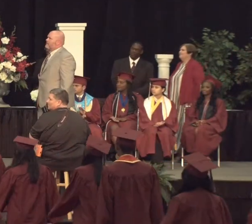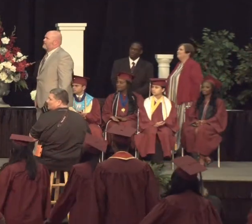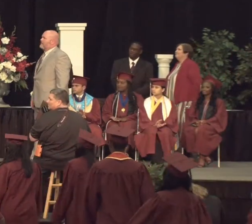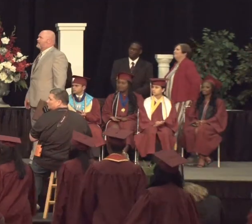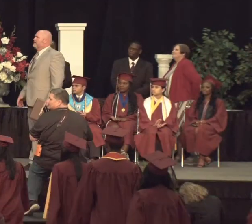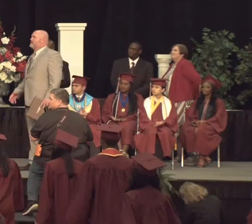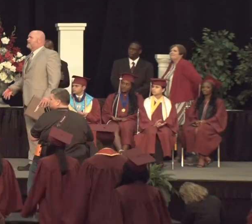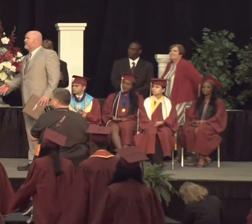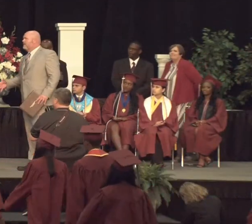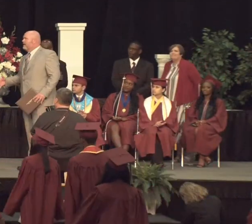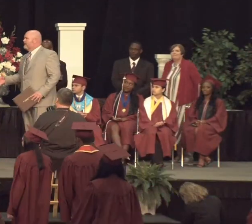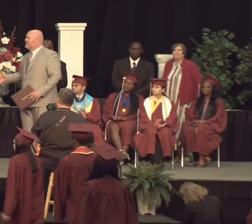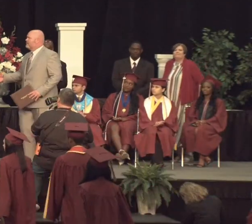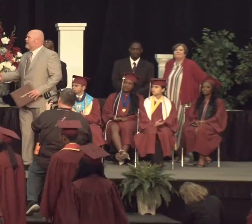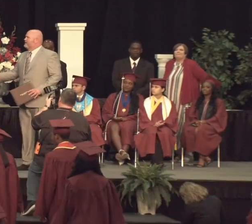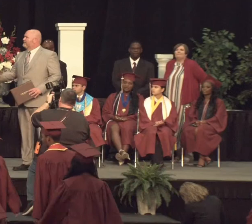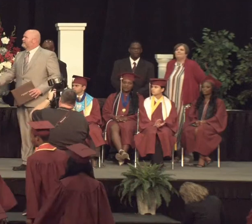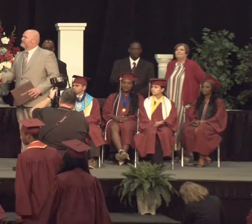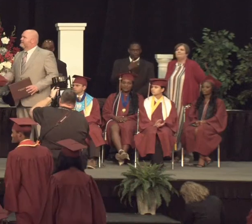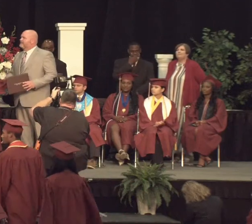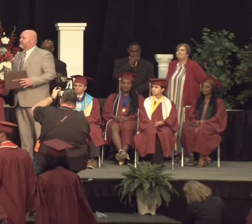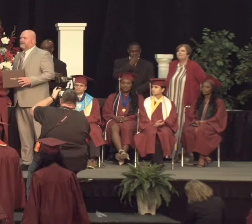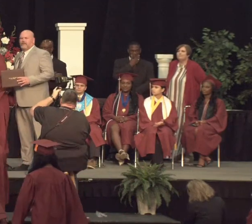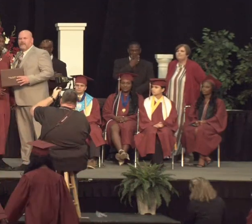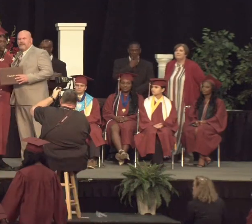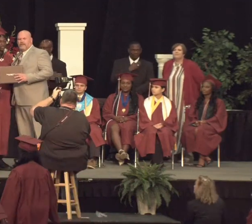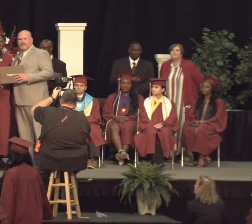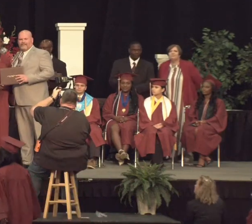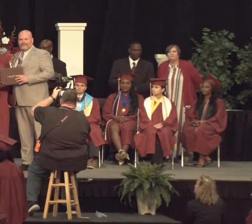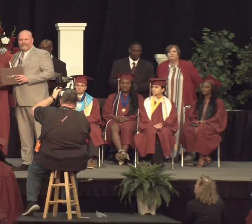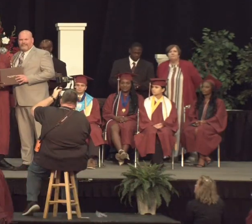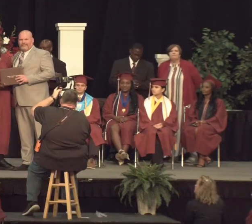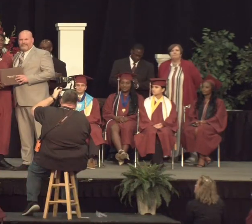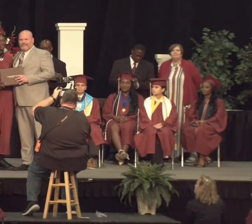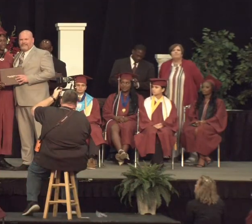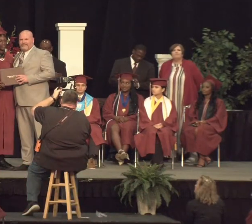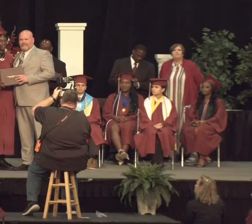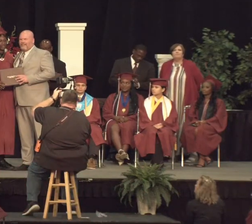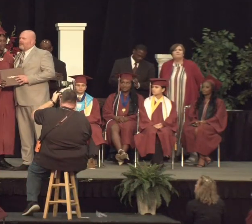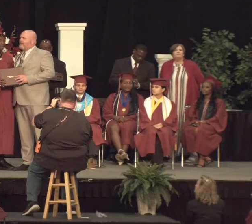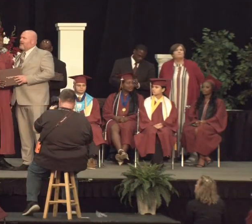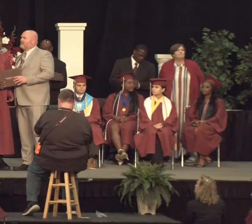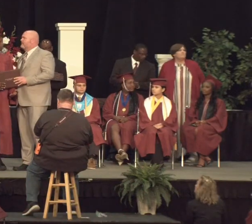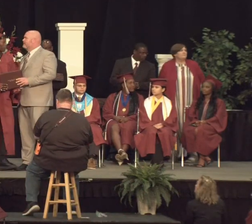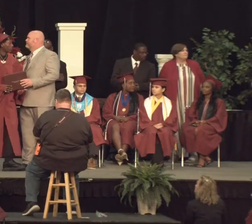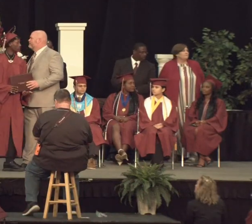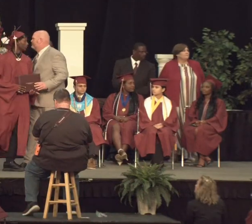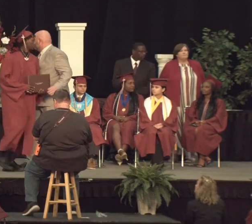Thank you.